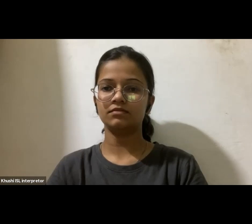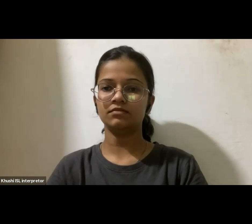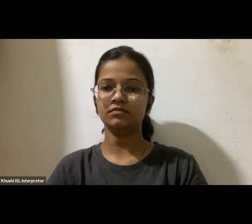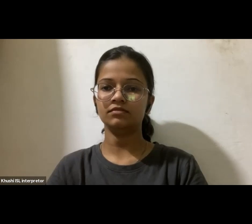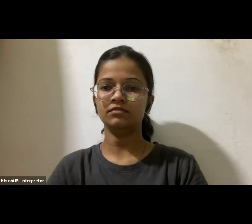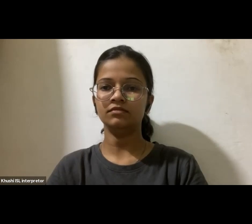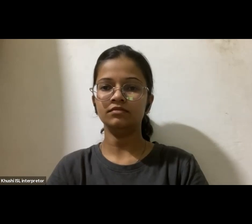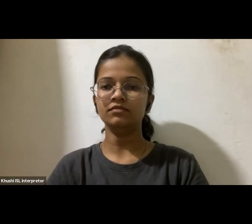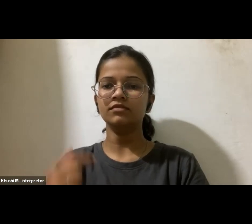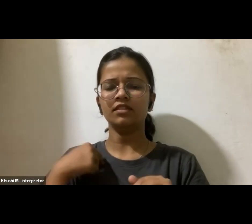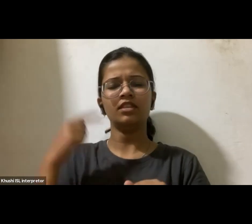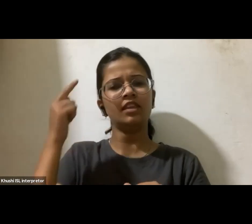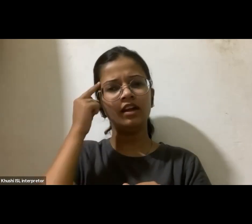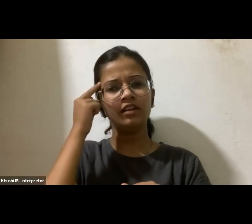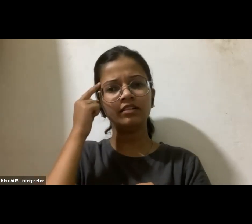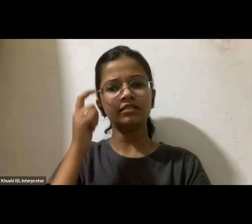I think